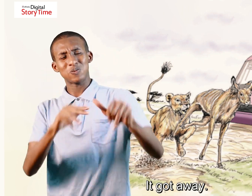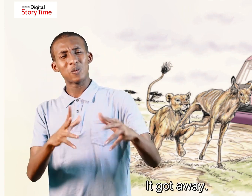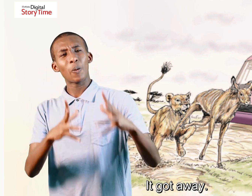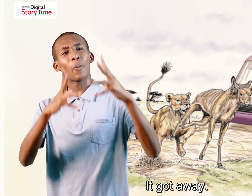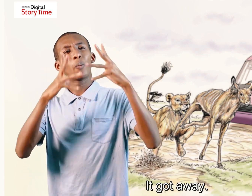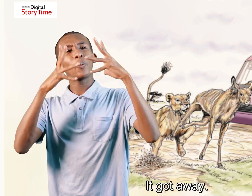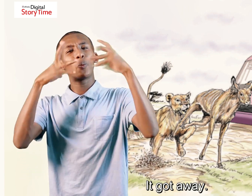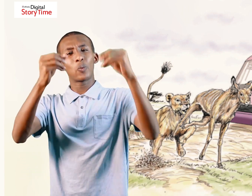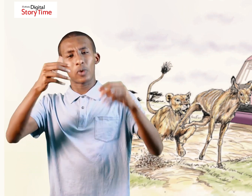away.